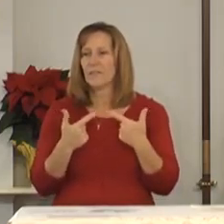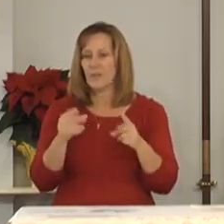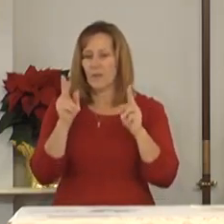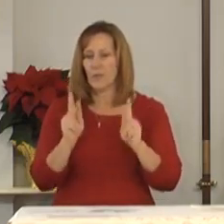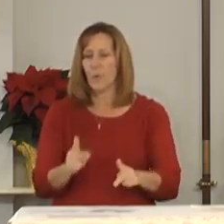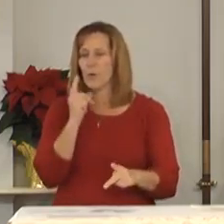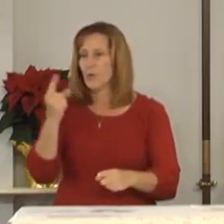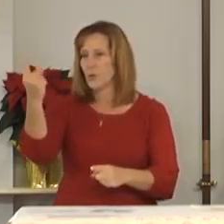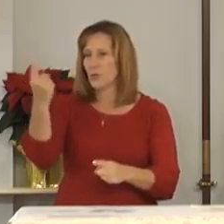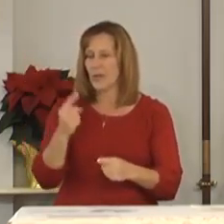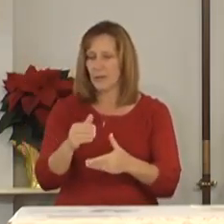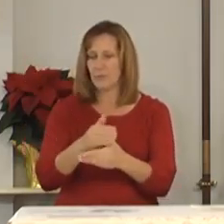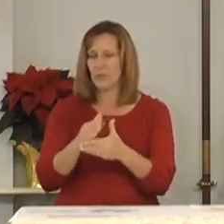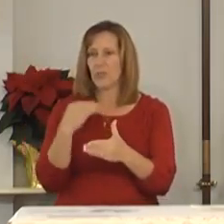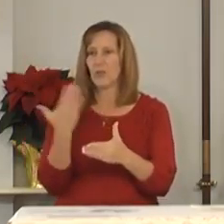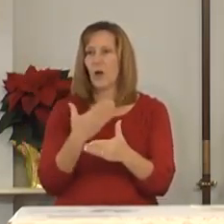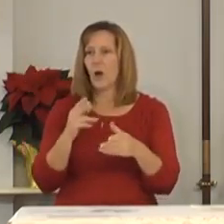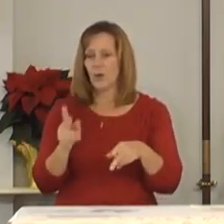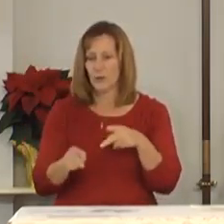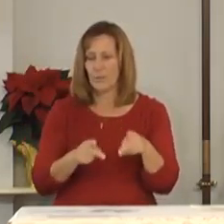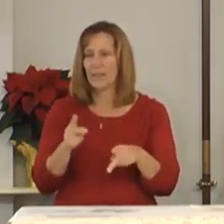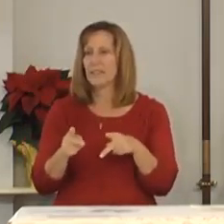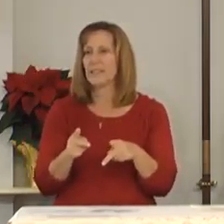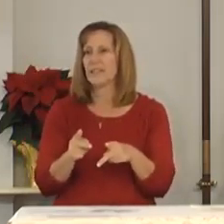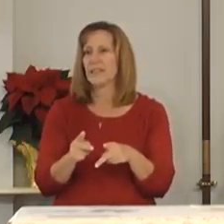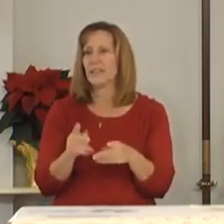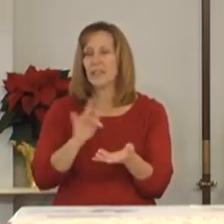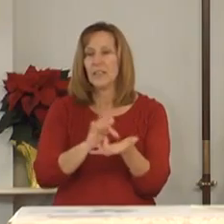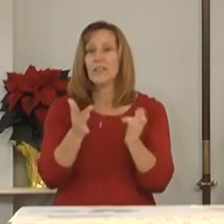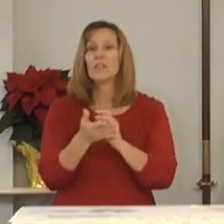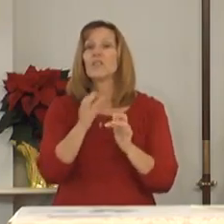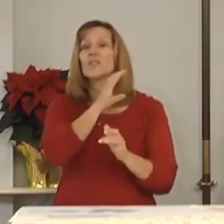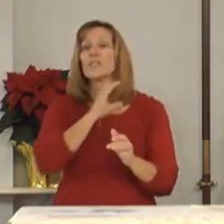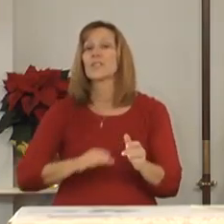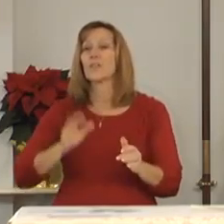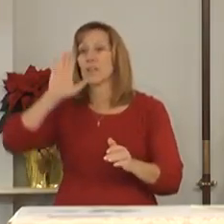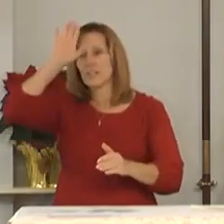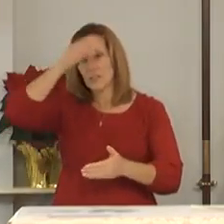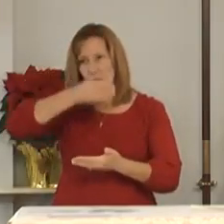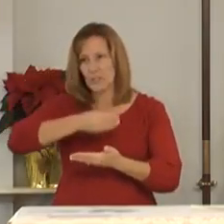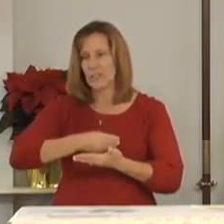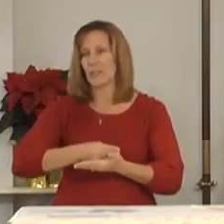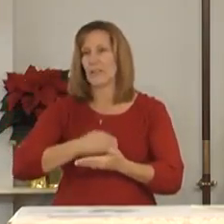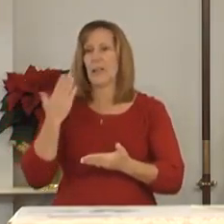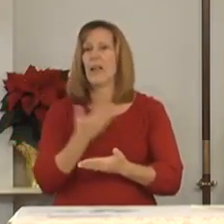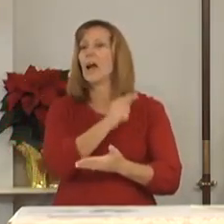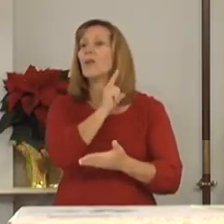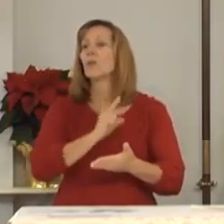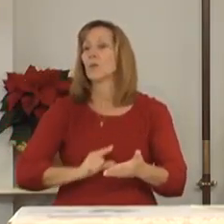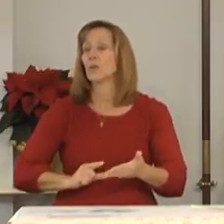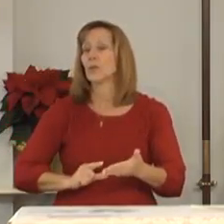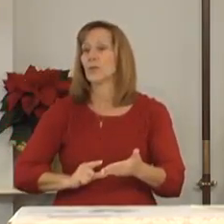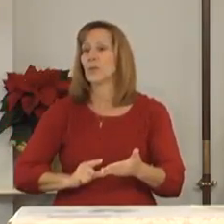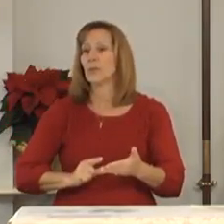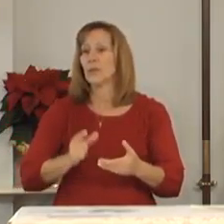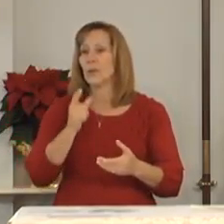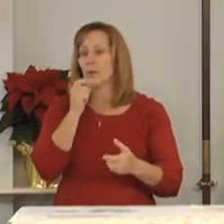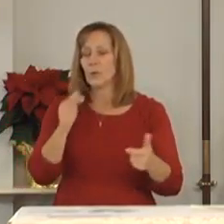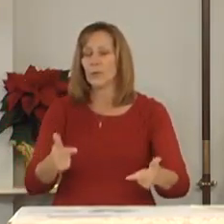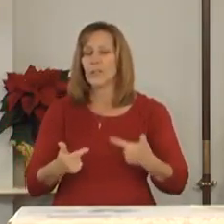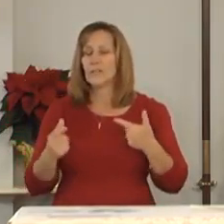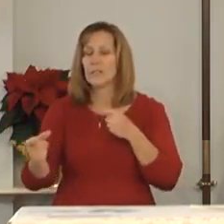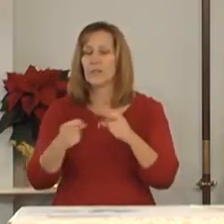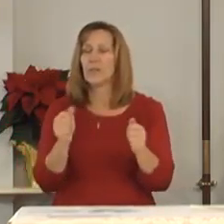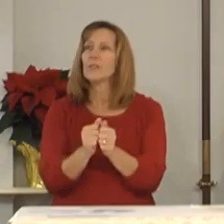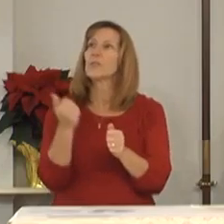one who came to share our humanity, Jesus Christ, your Son, our Lord, who lives